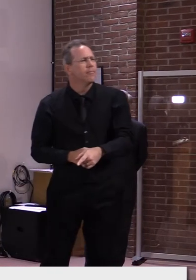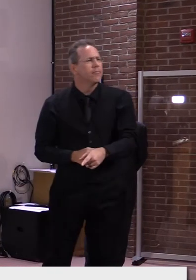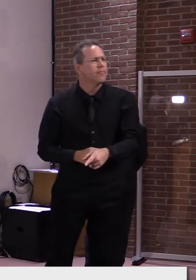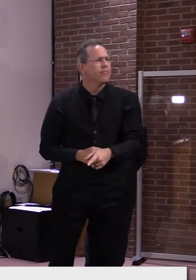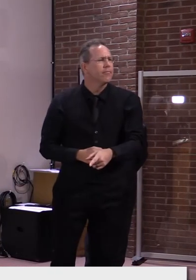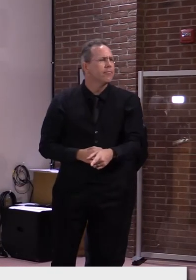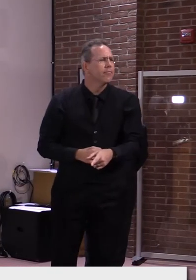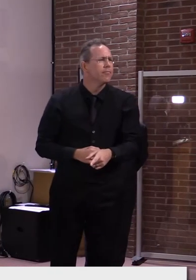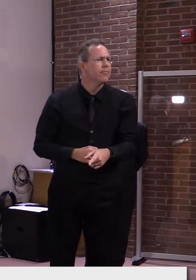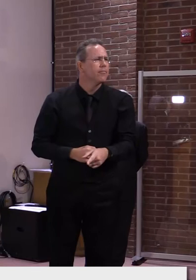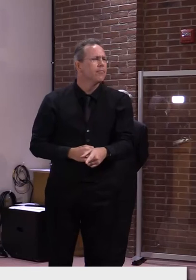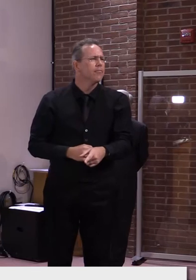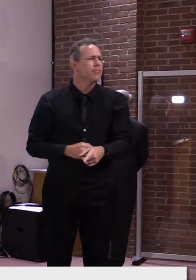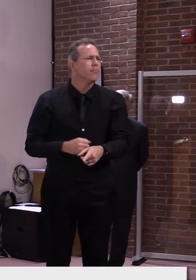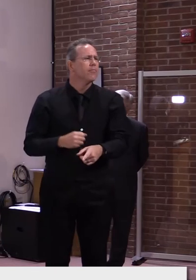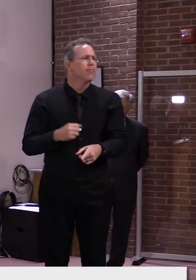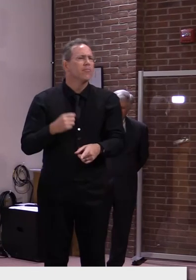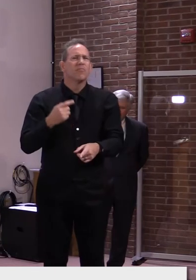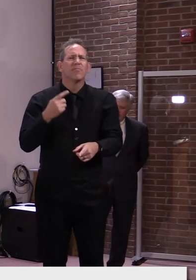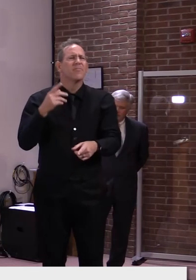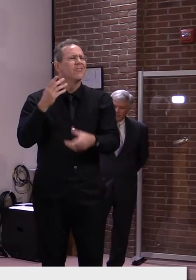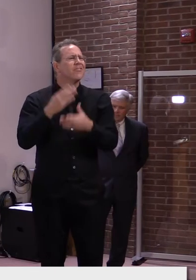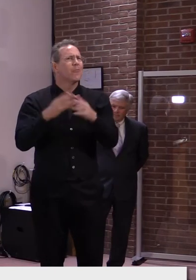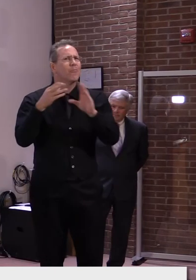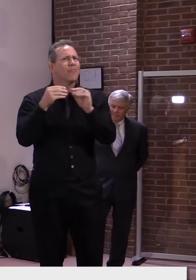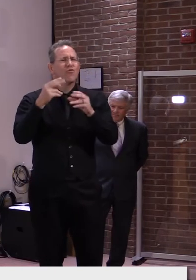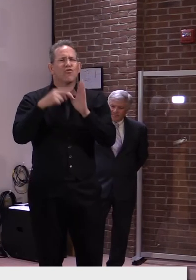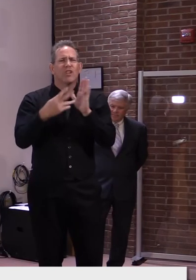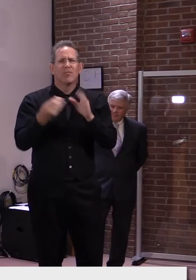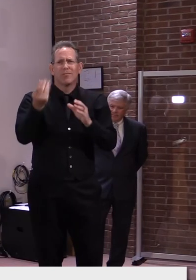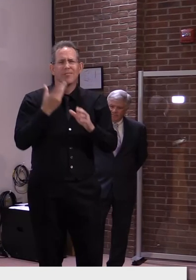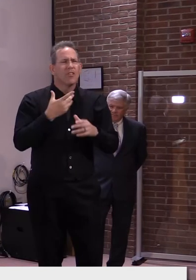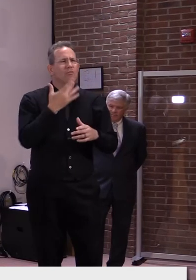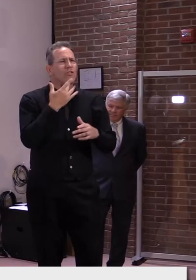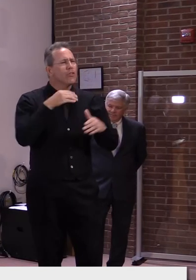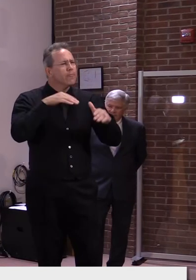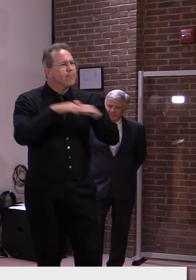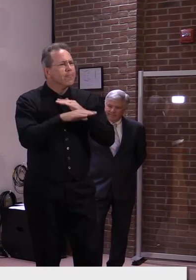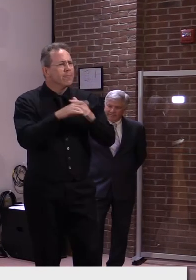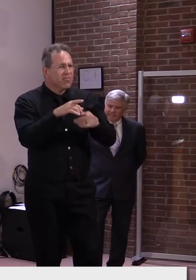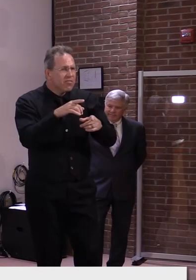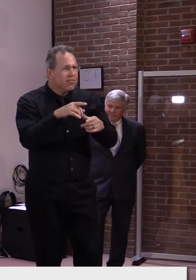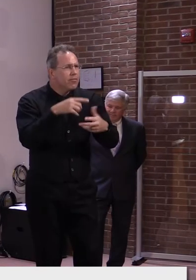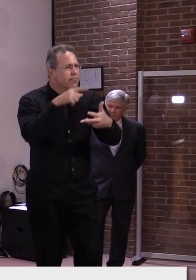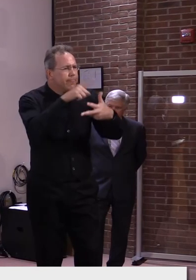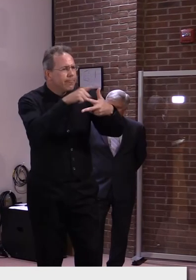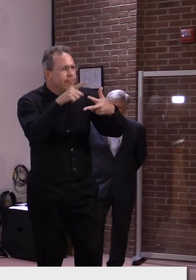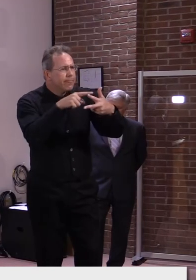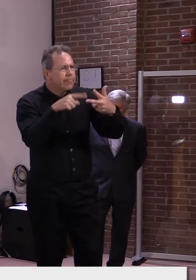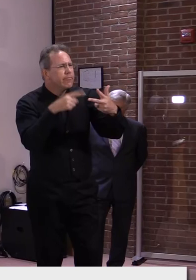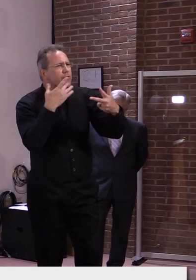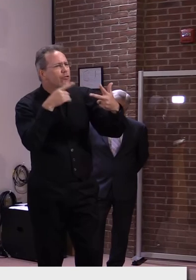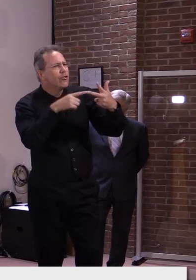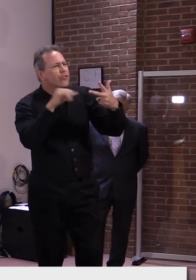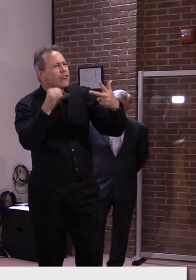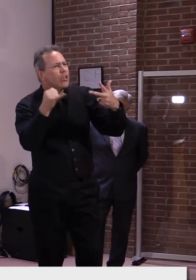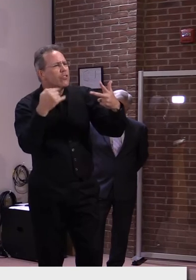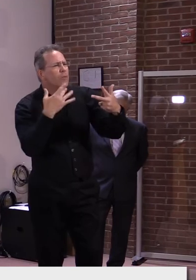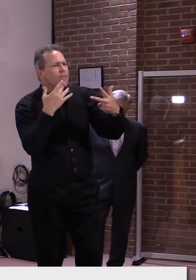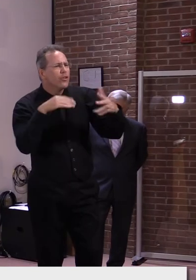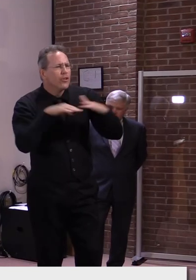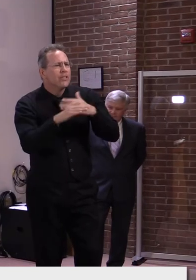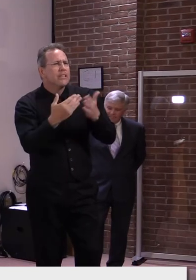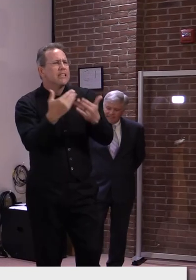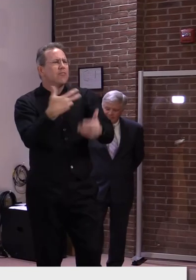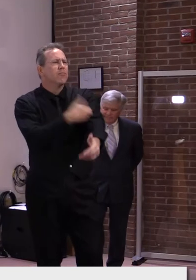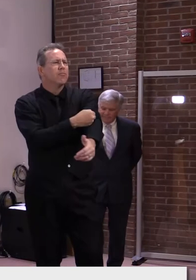Johnson vaccine. And beyond the state programs, every pharmacy I've been in Chittenden County has walk-in clinics,